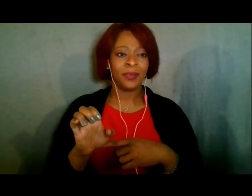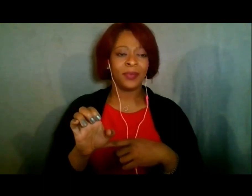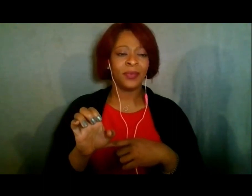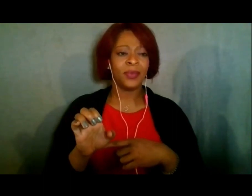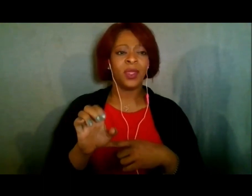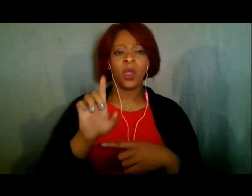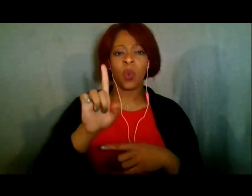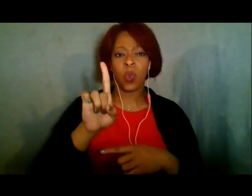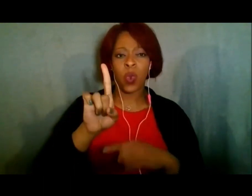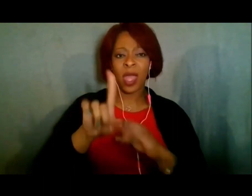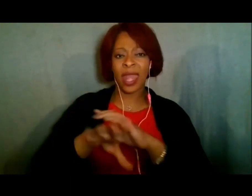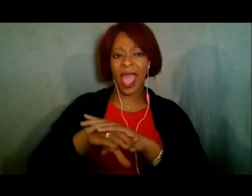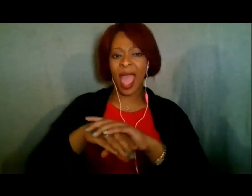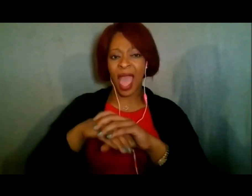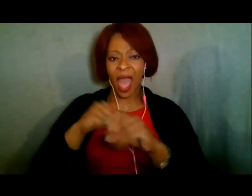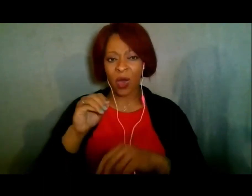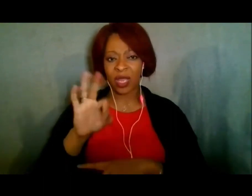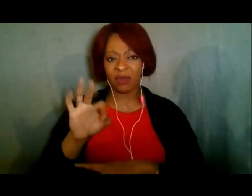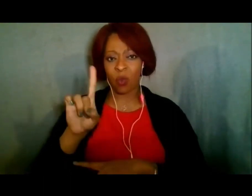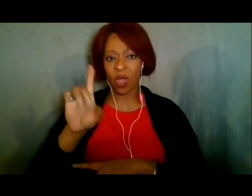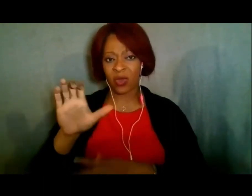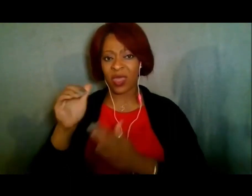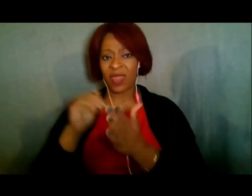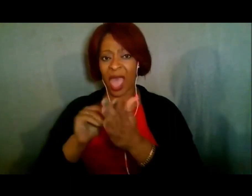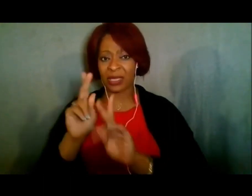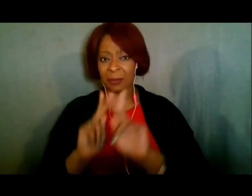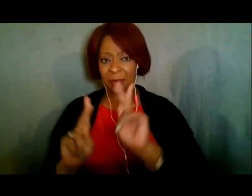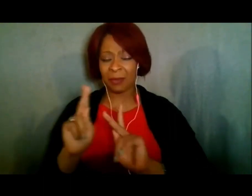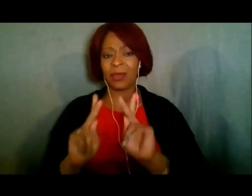1 in 100,000.